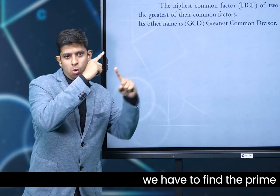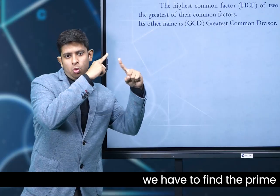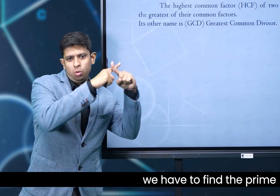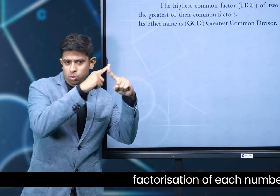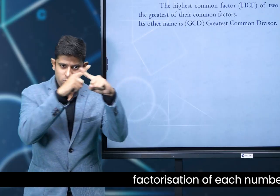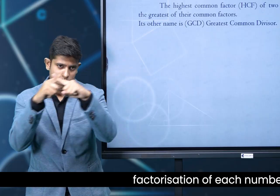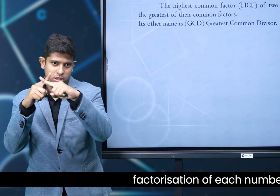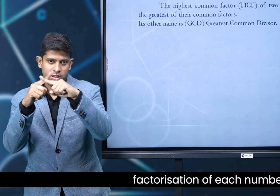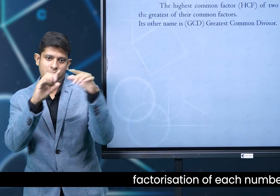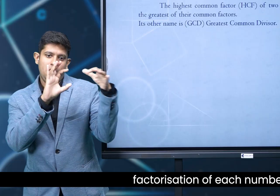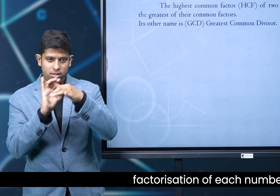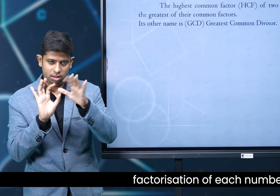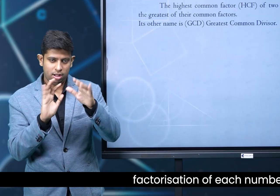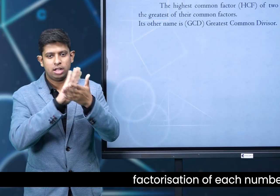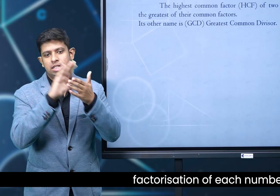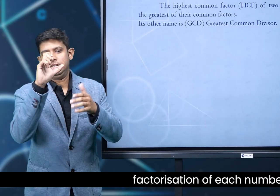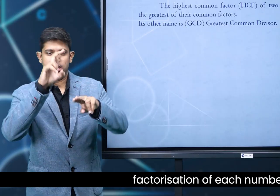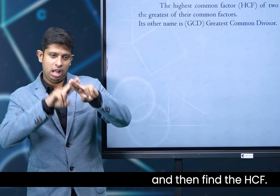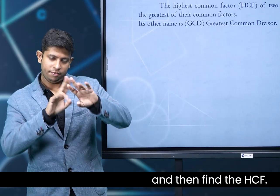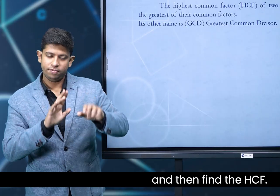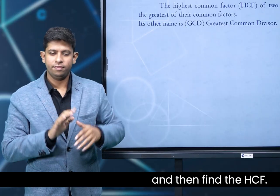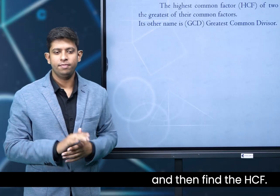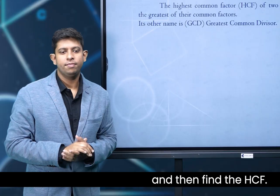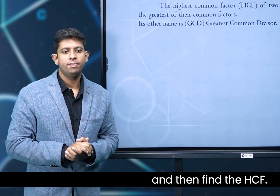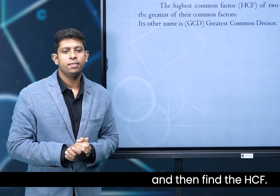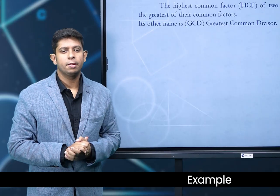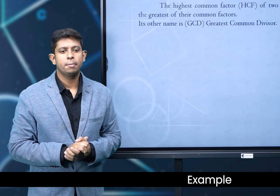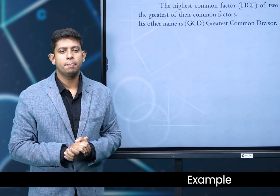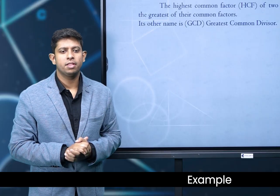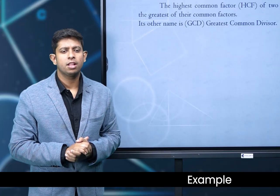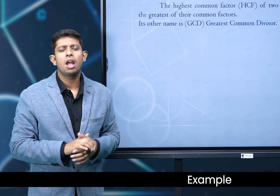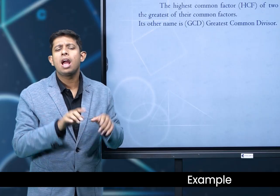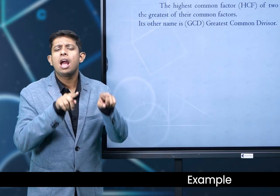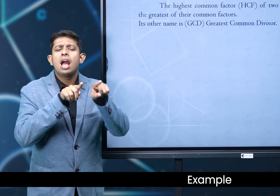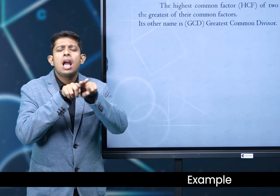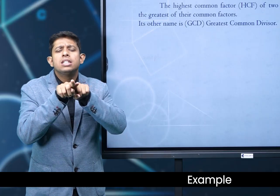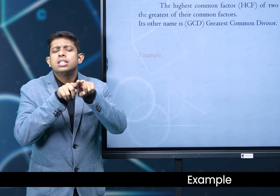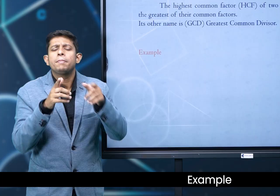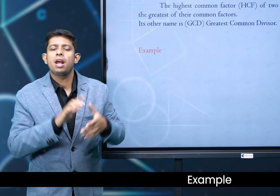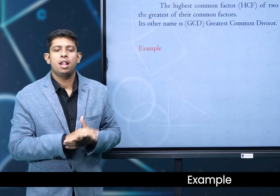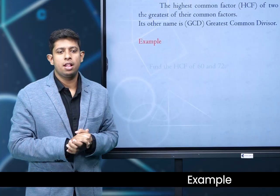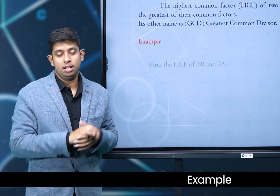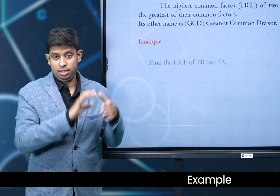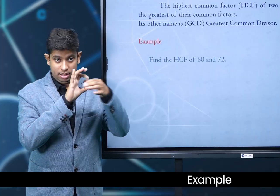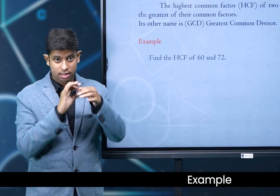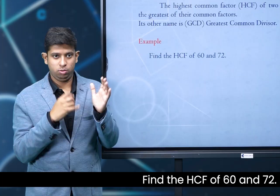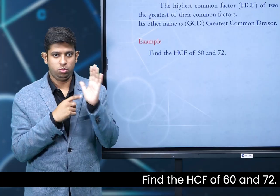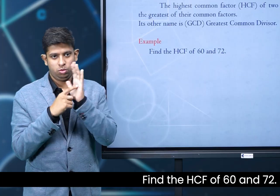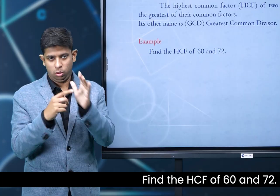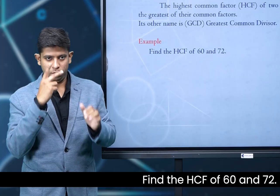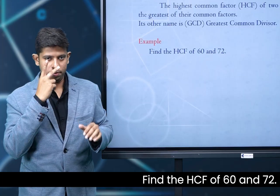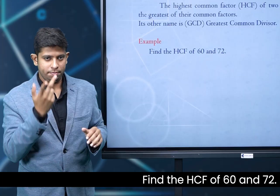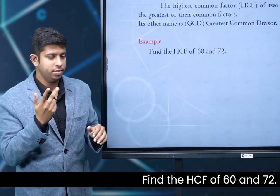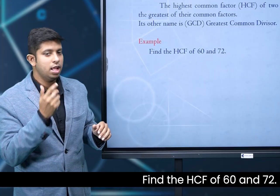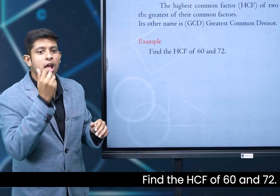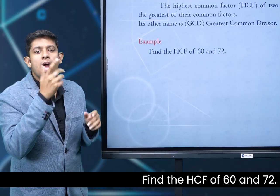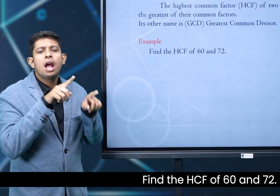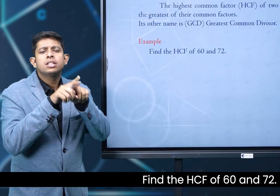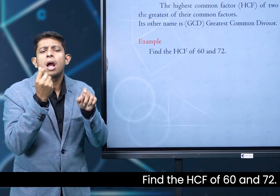prime factorization of each number and then find the HCF. Example: find the HCF of 60 and